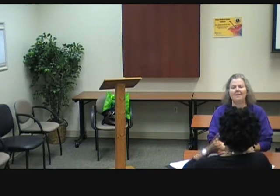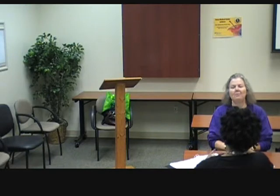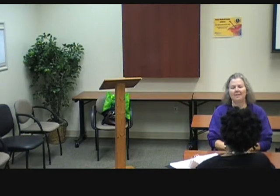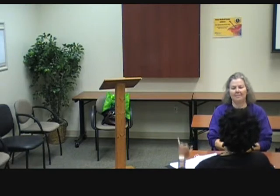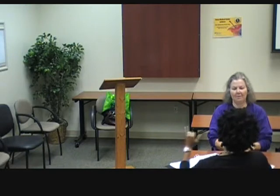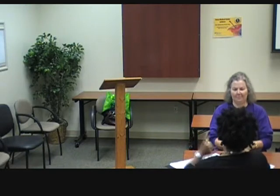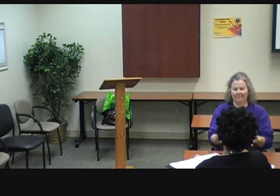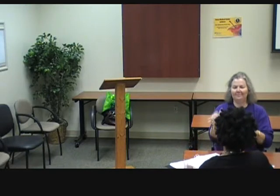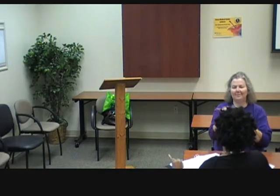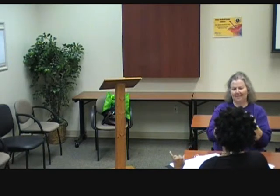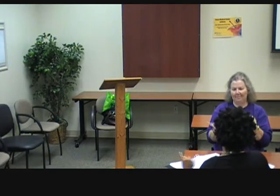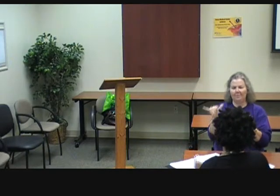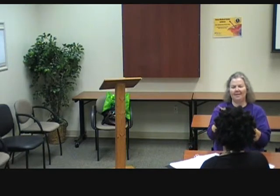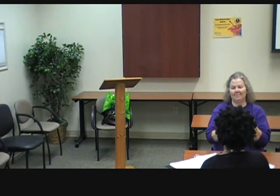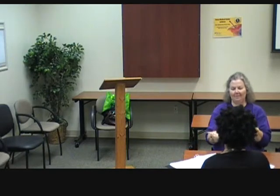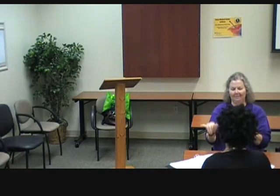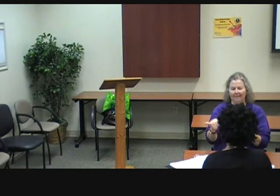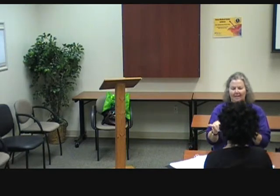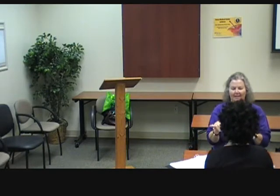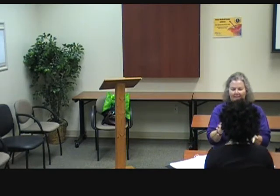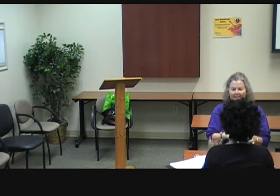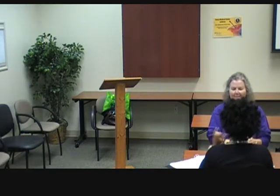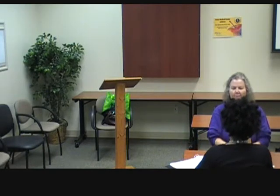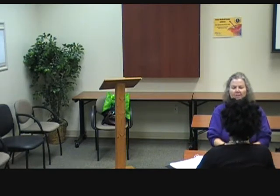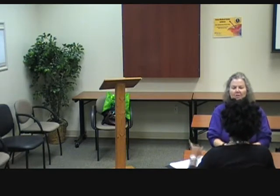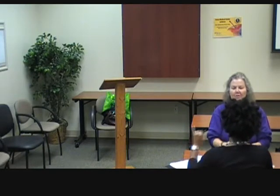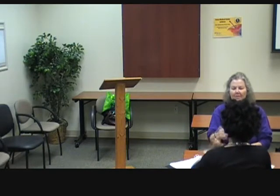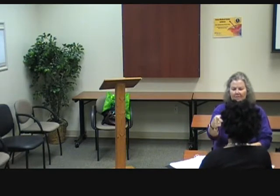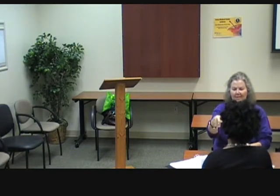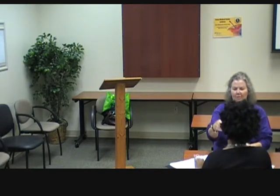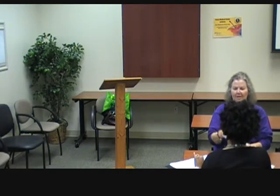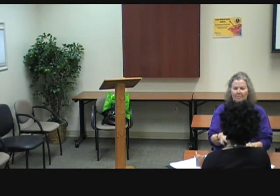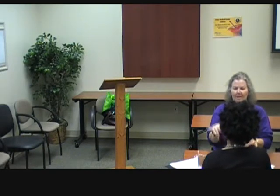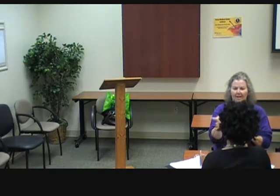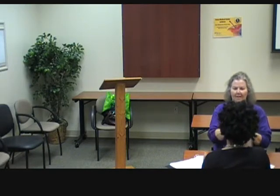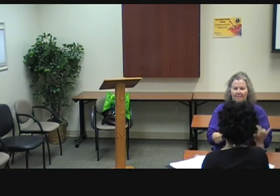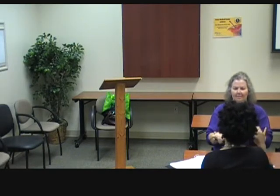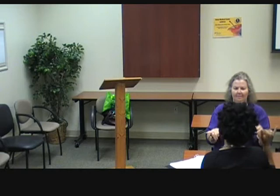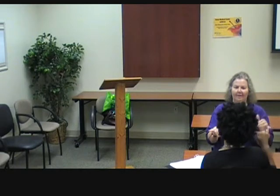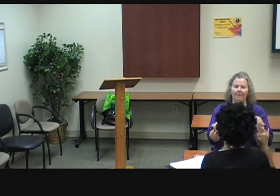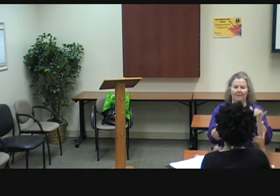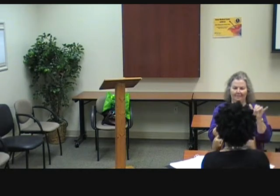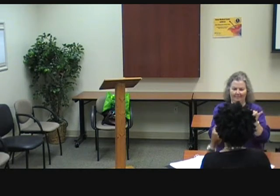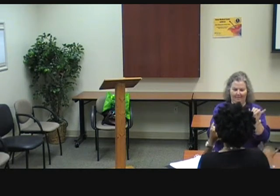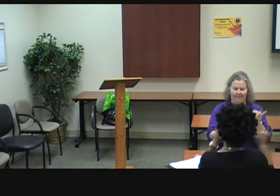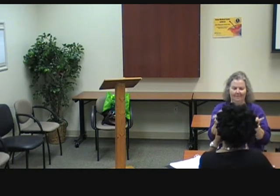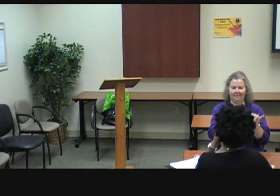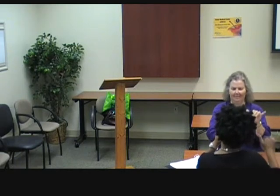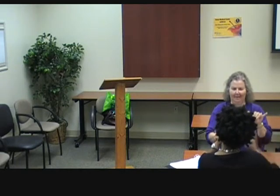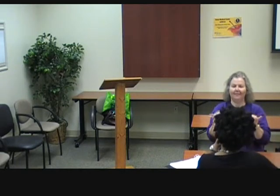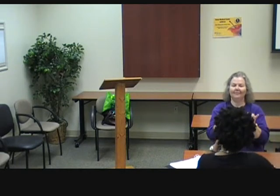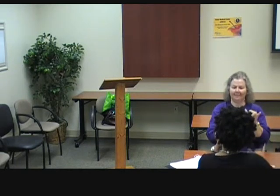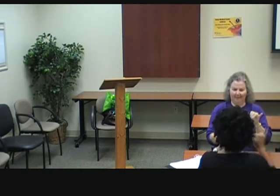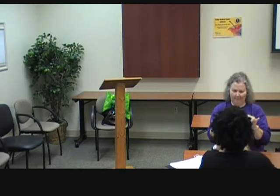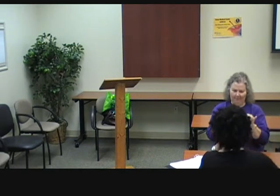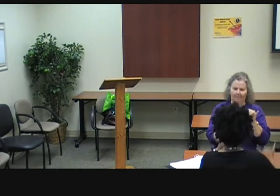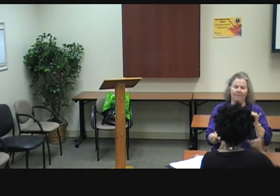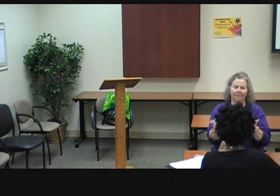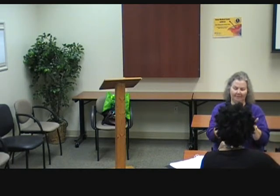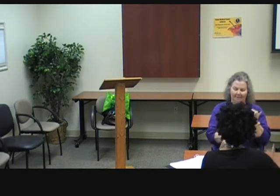location. Ann Location. is here. Reach, Tony. Go. Go? Like leave? Yeah. Leave. It's close, right? Yeah,